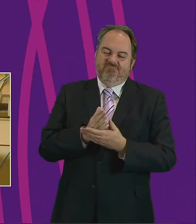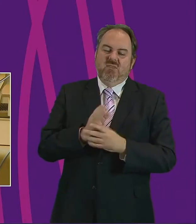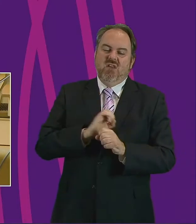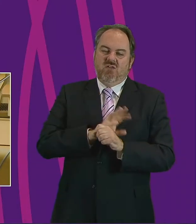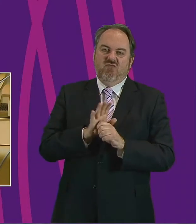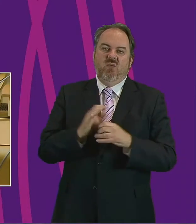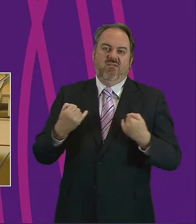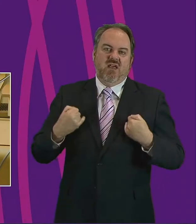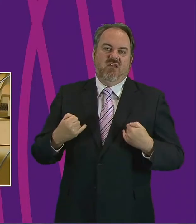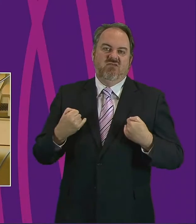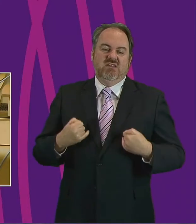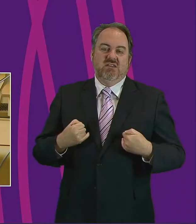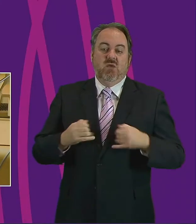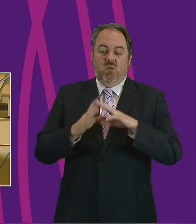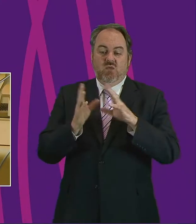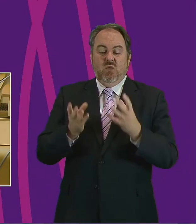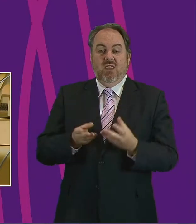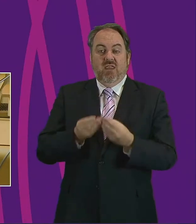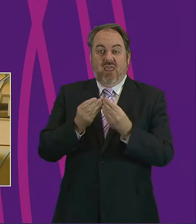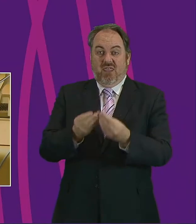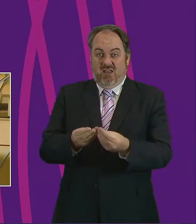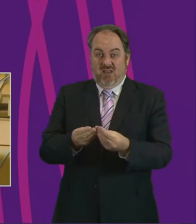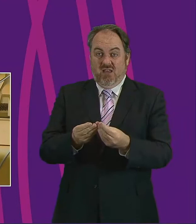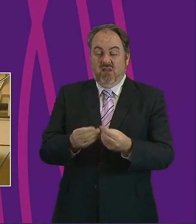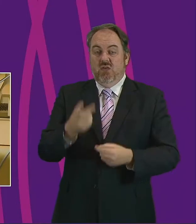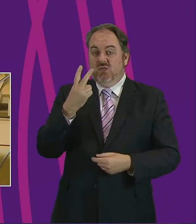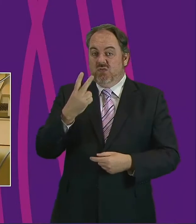of deaths in Scotland under that measurement to